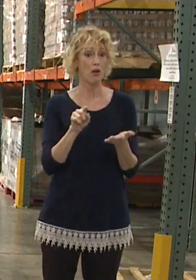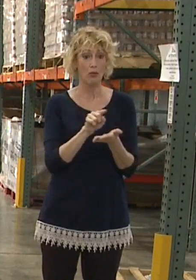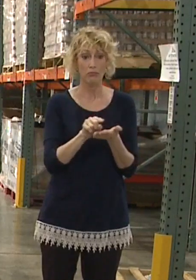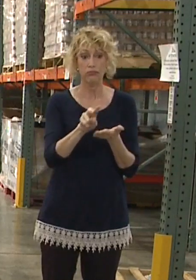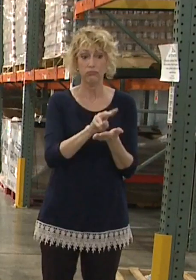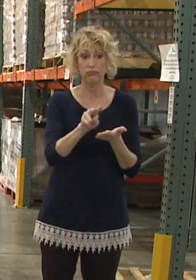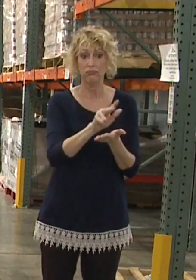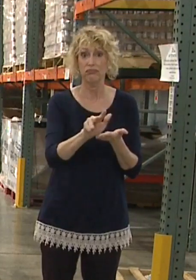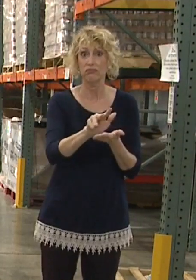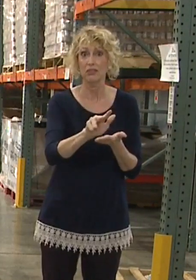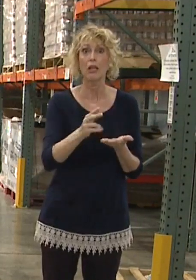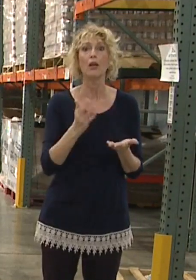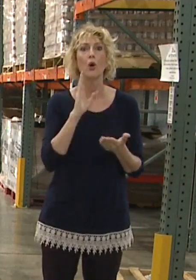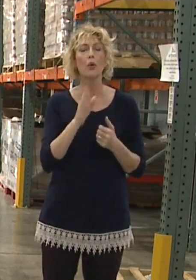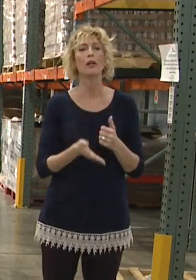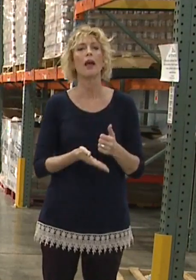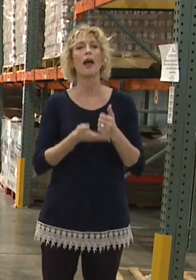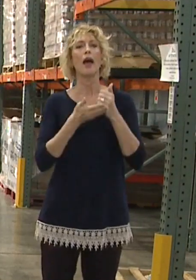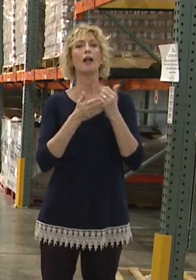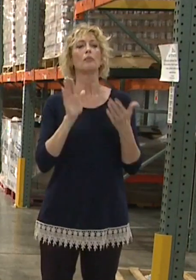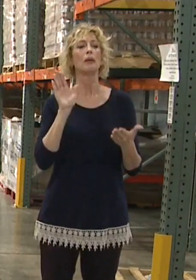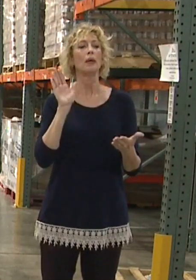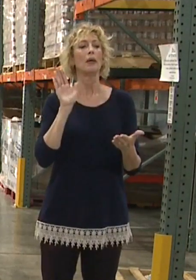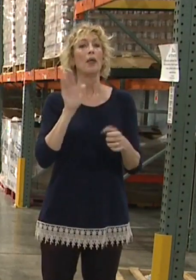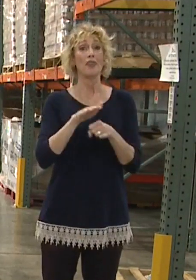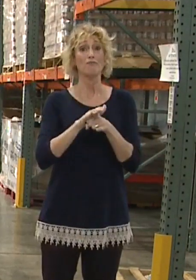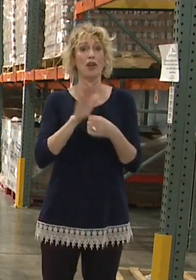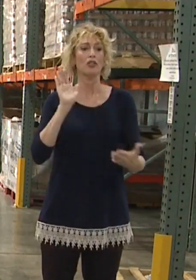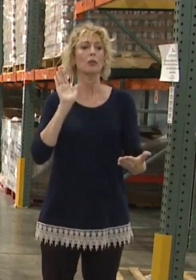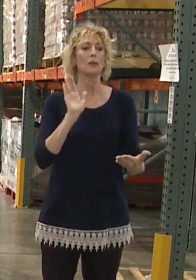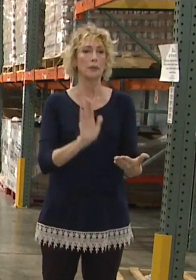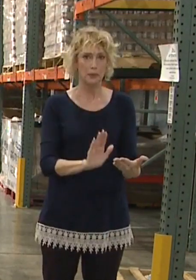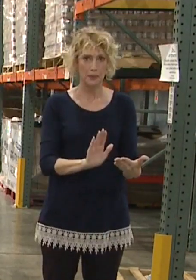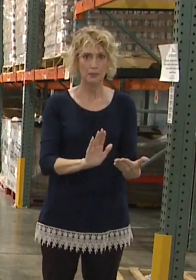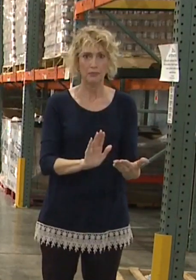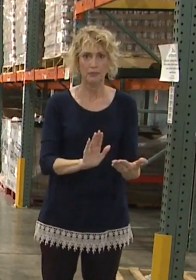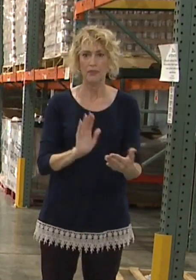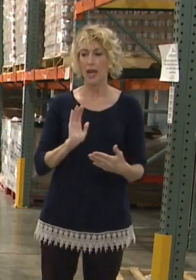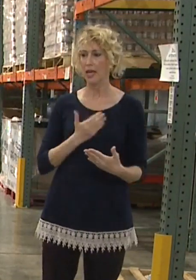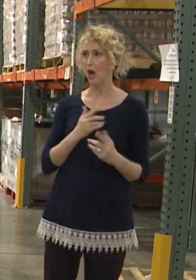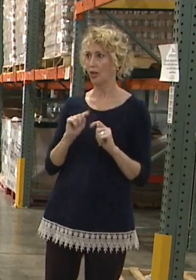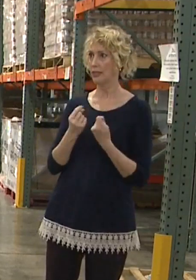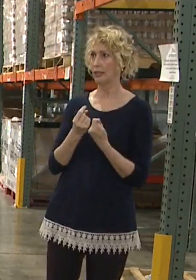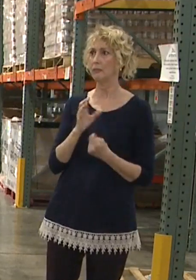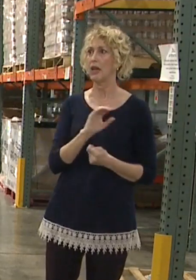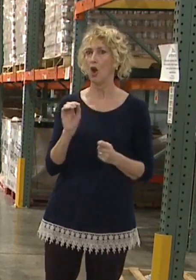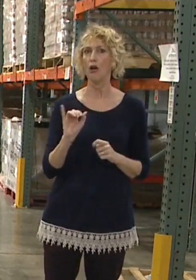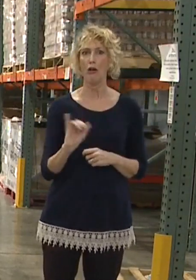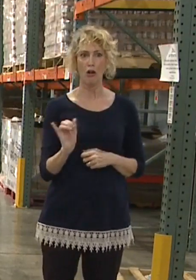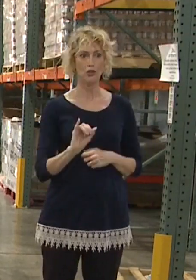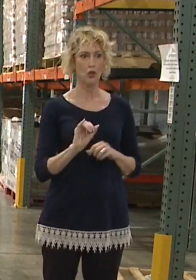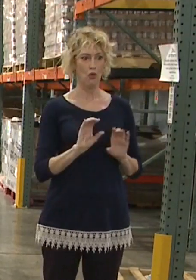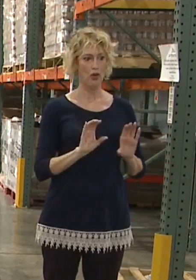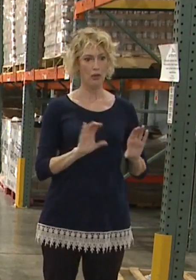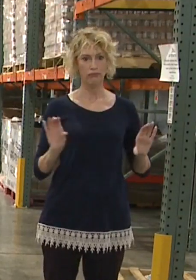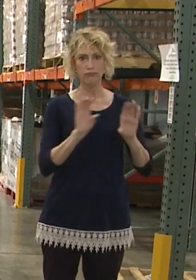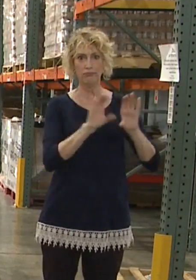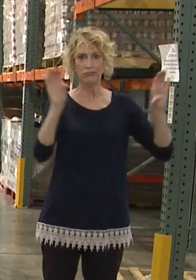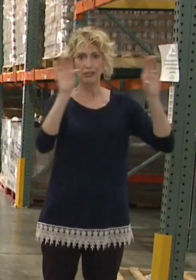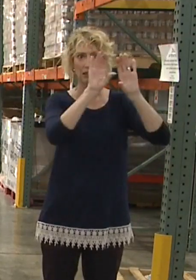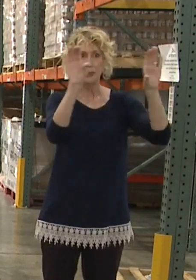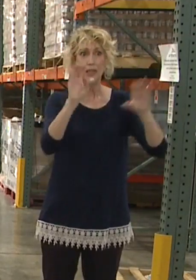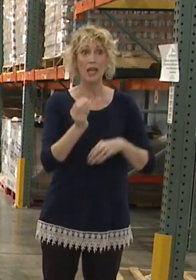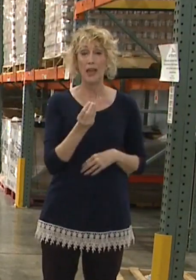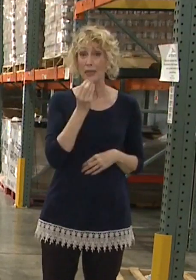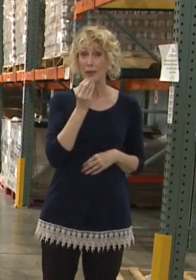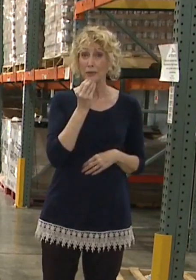weeks will help alleviate some of that pressure on our team and also our inventory load. The reality is there's the food inventory in